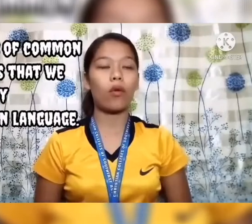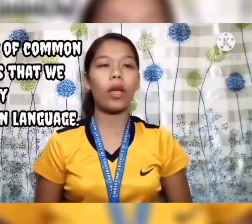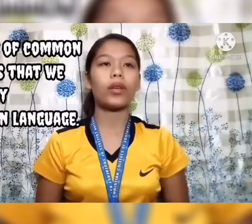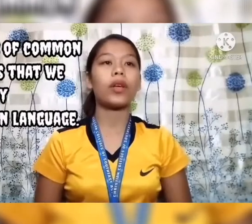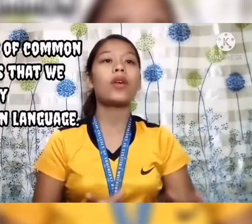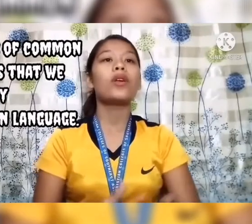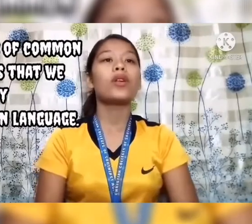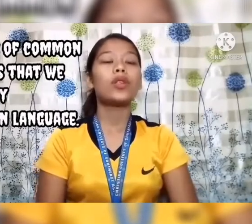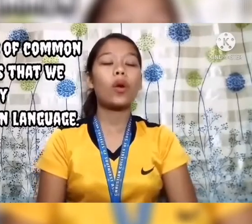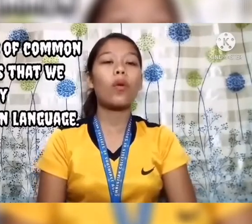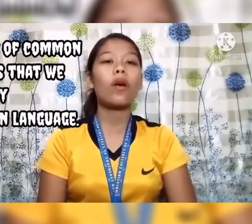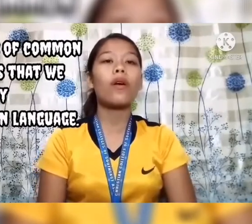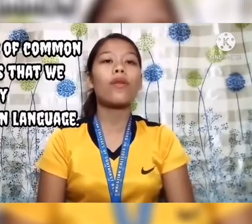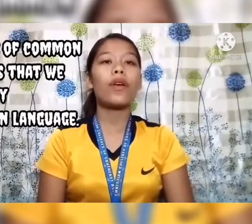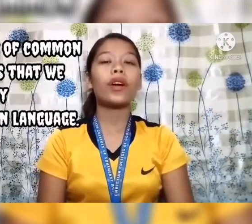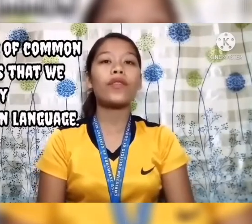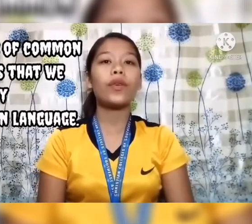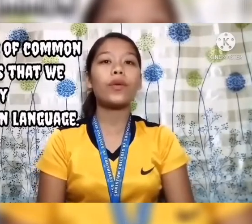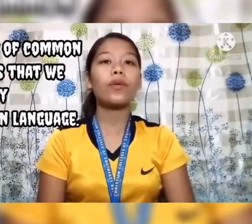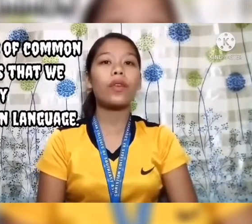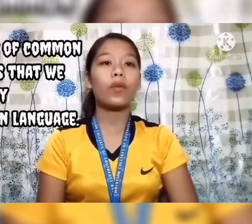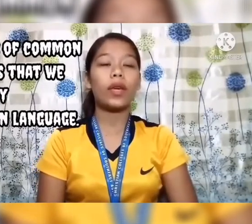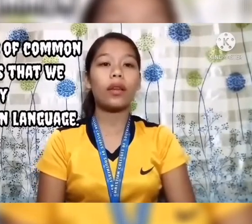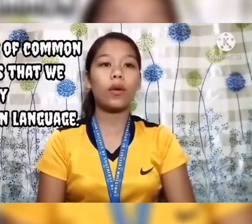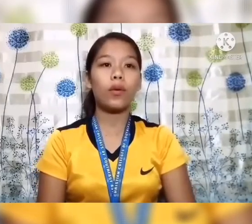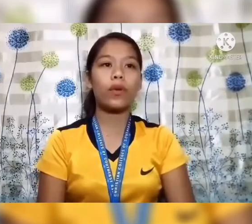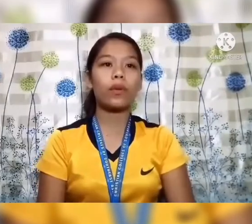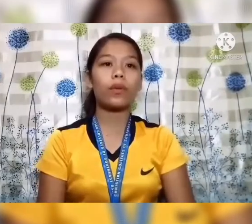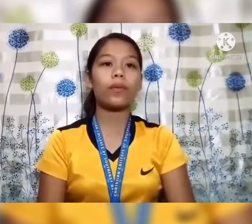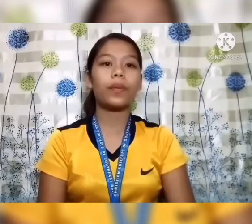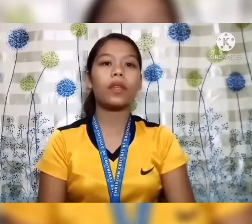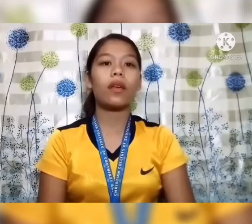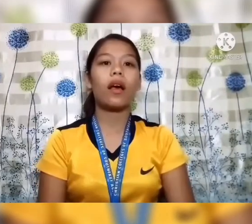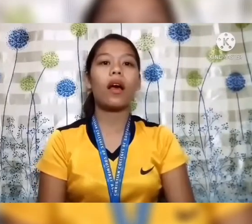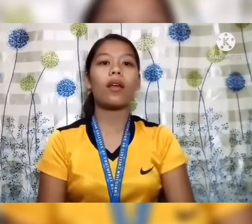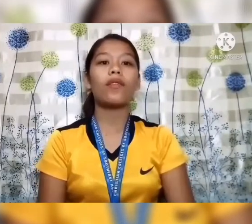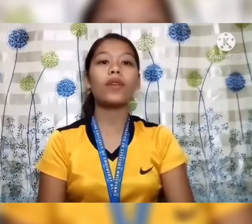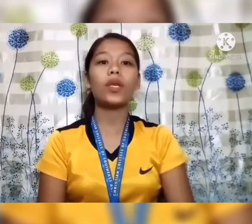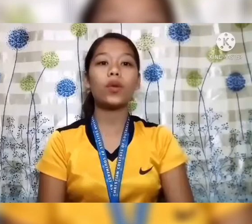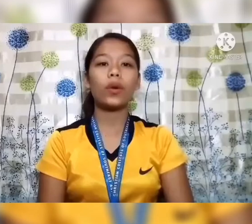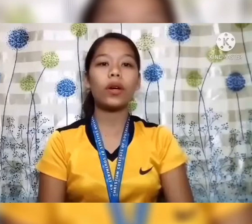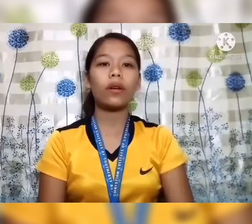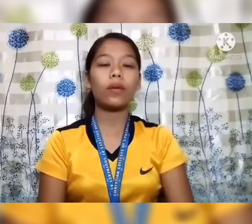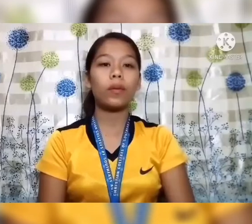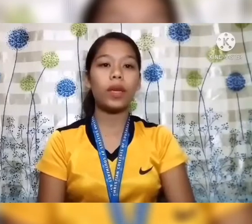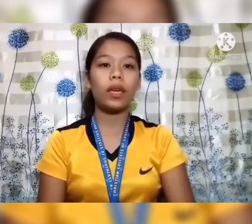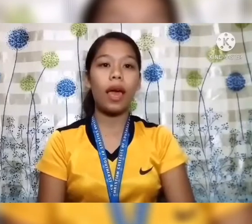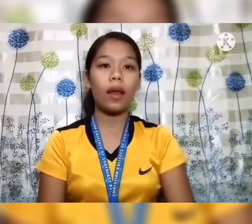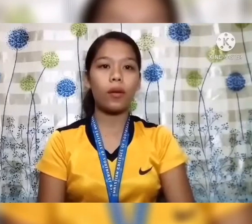Language. So, there are few that we can go through. The first word would be hello.